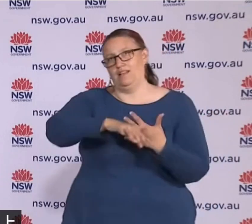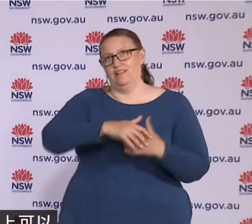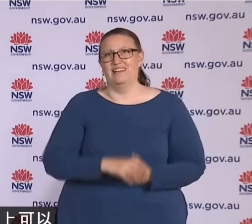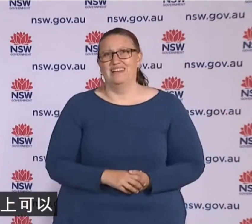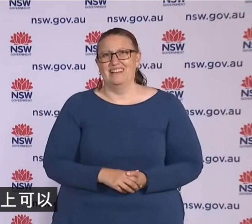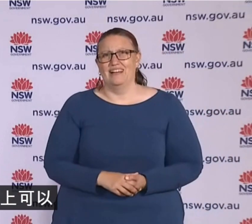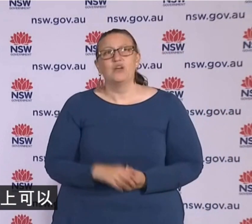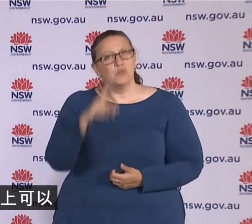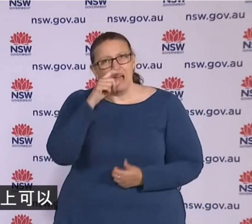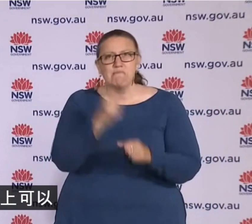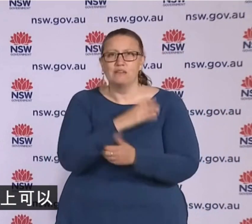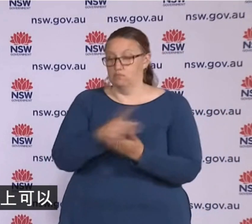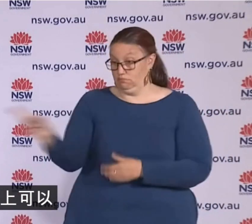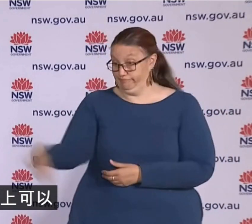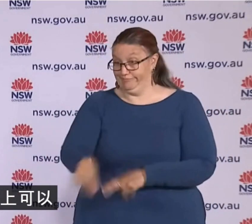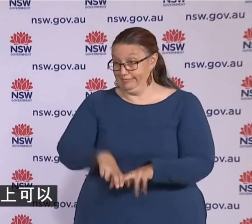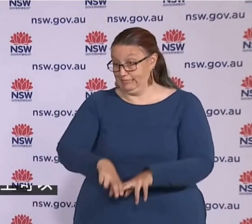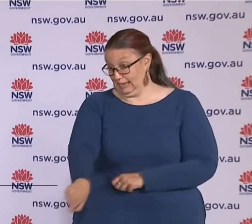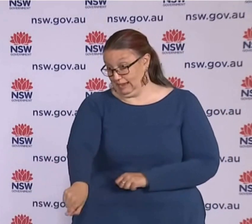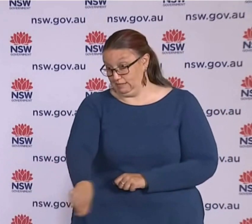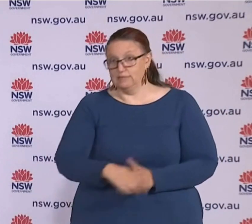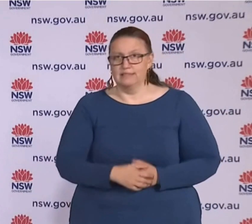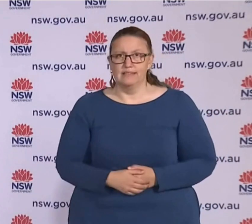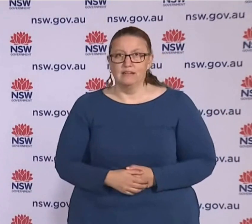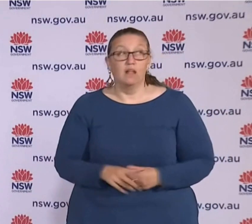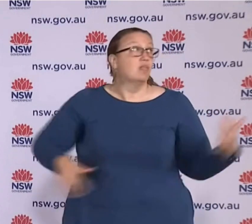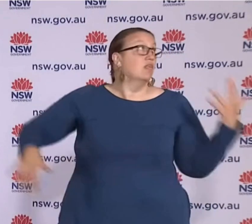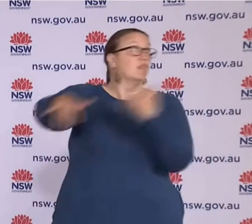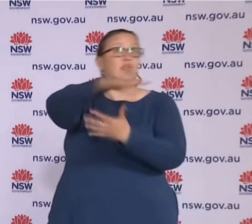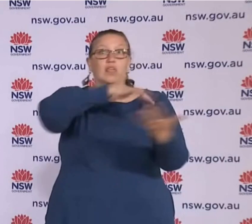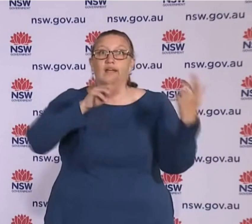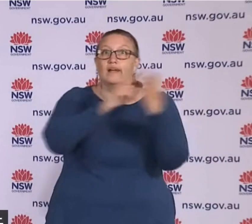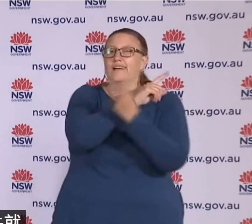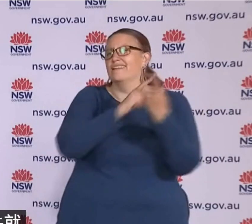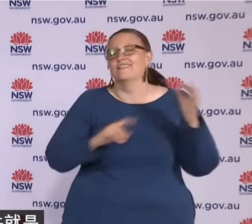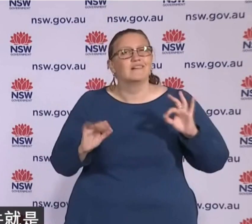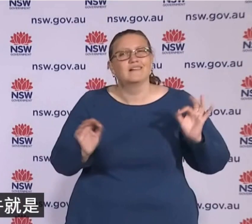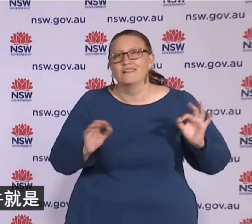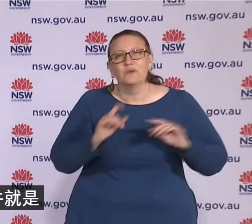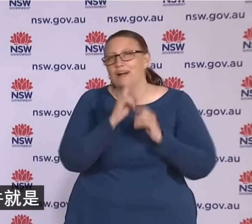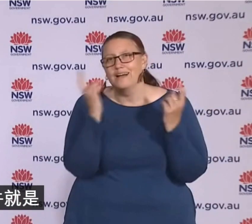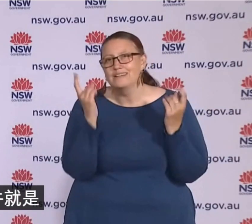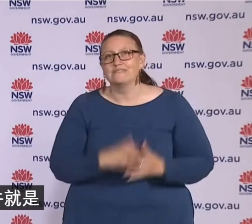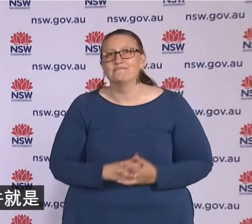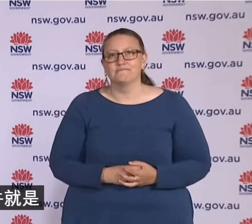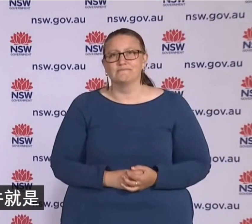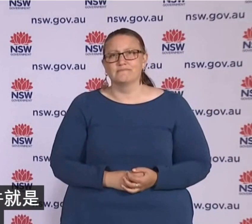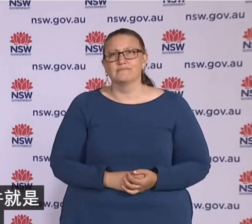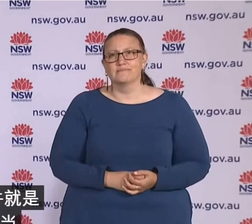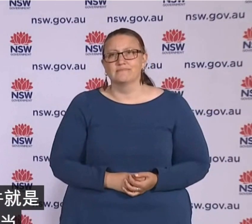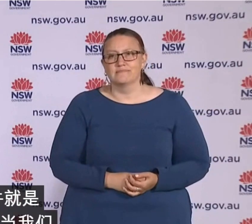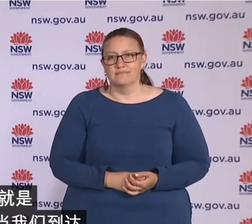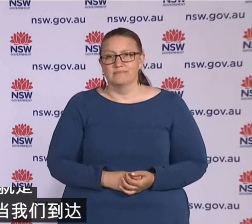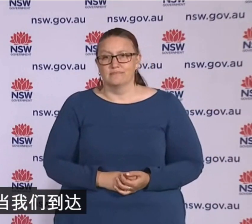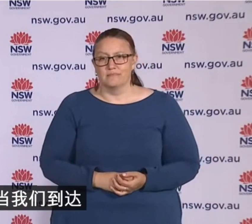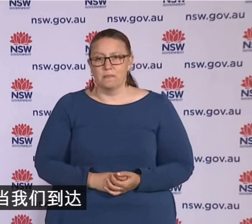but you essentially can ensure that people are sticking to the rules, they're seated. There are certain events where that's the case.